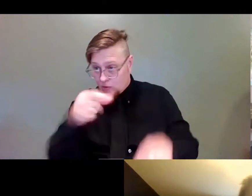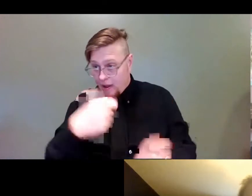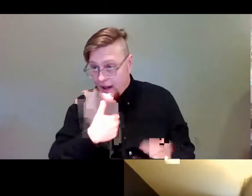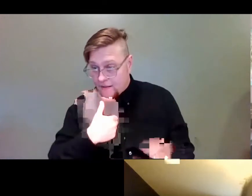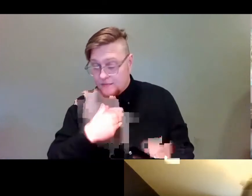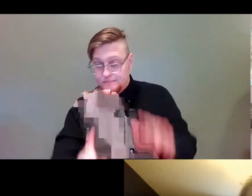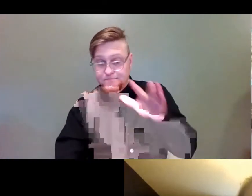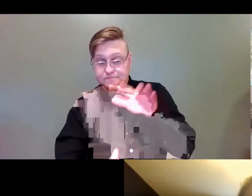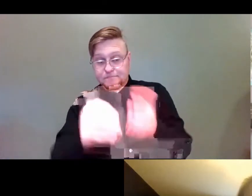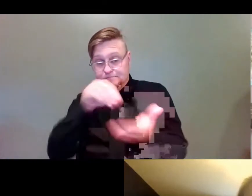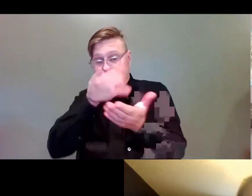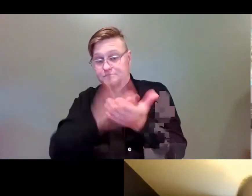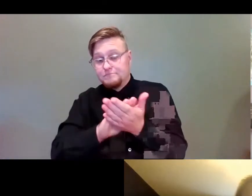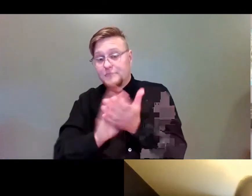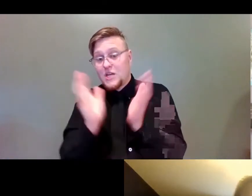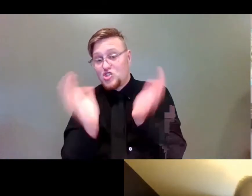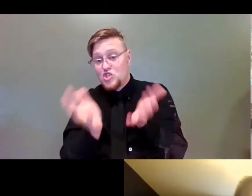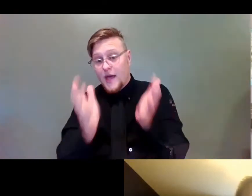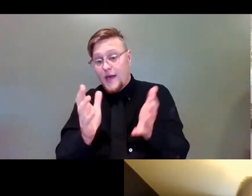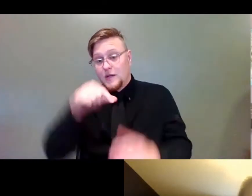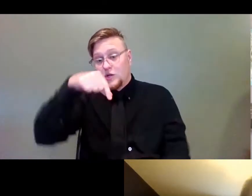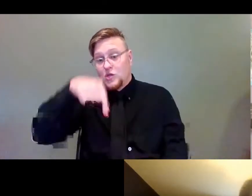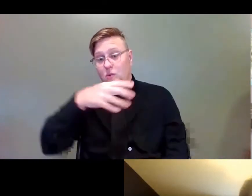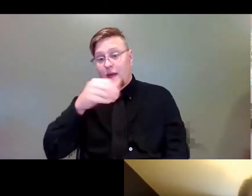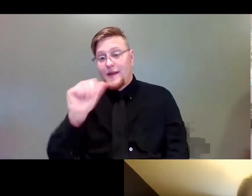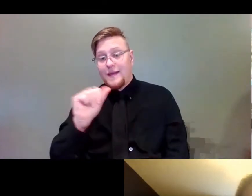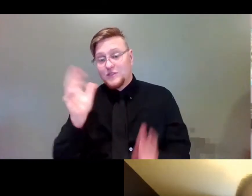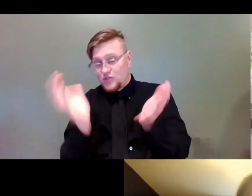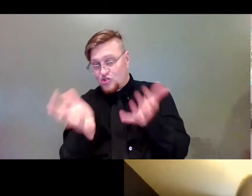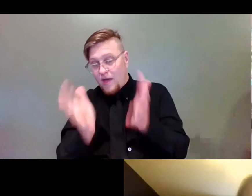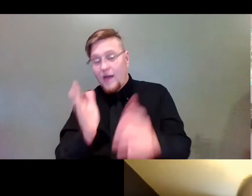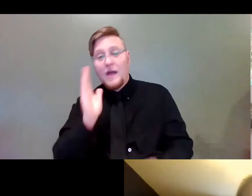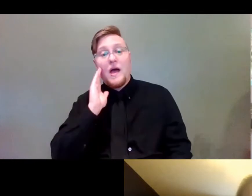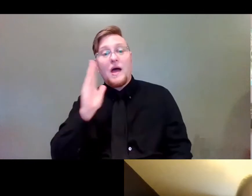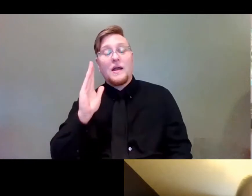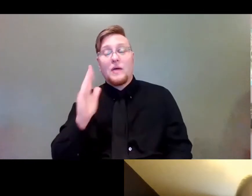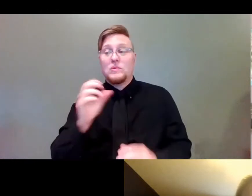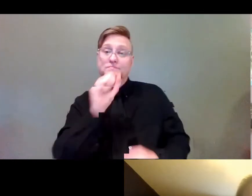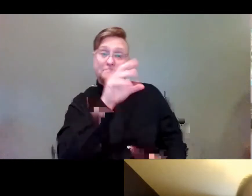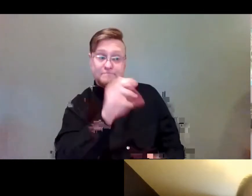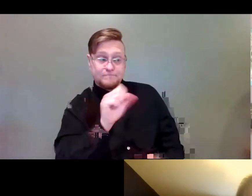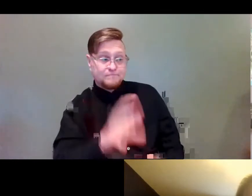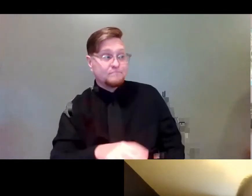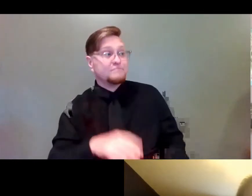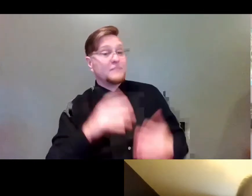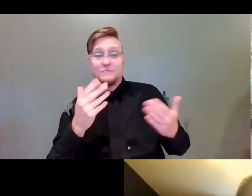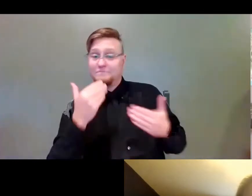event here, and I will do my best to bring those to the front and get those out